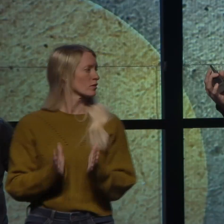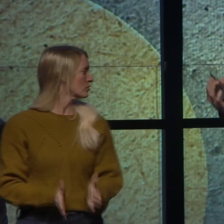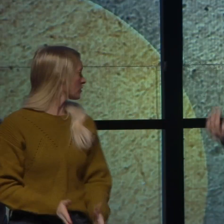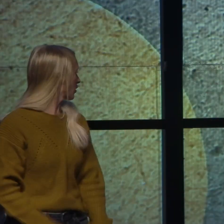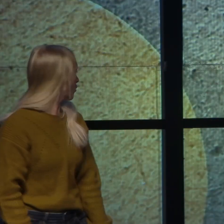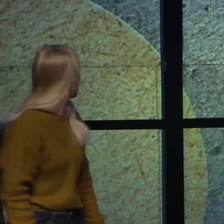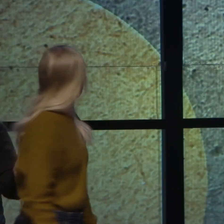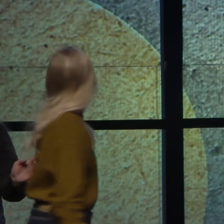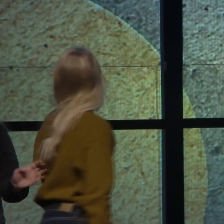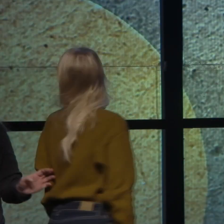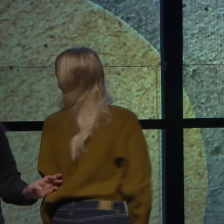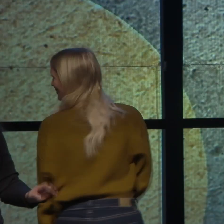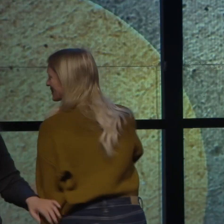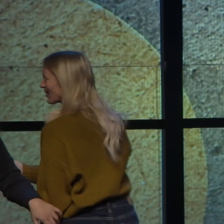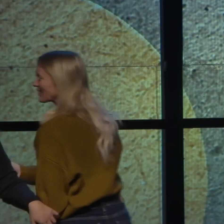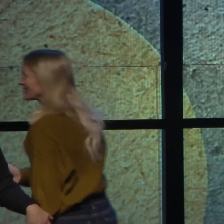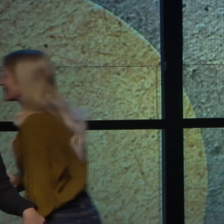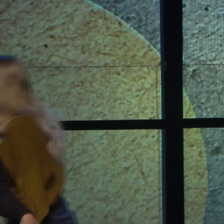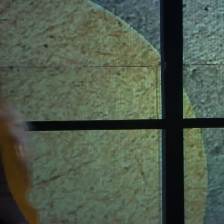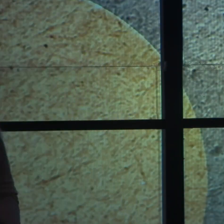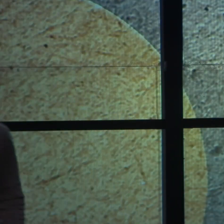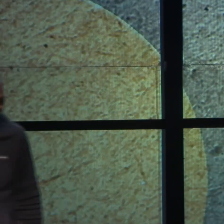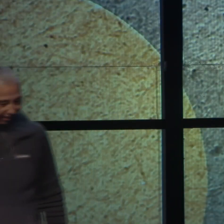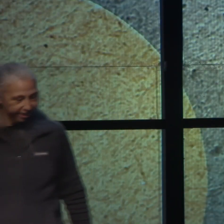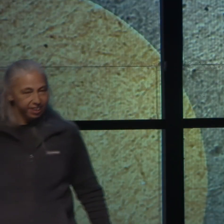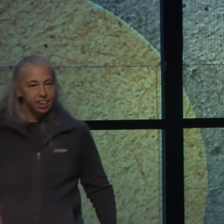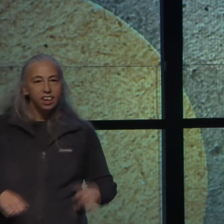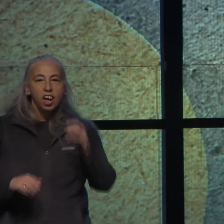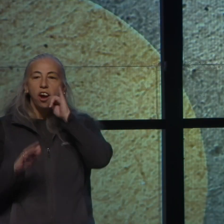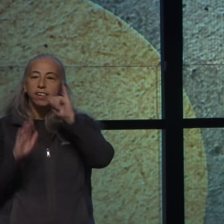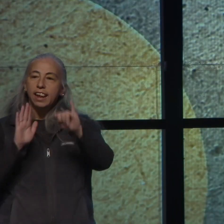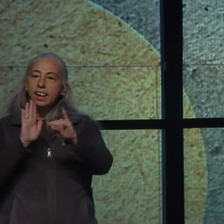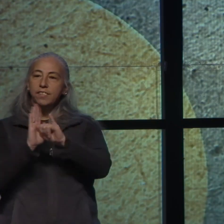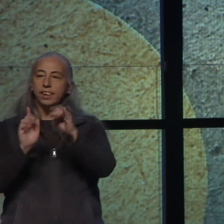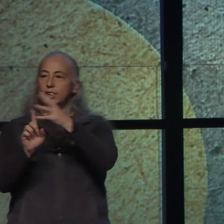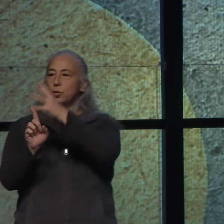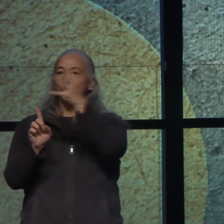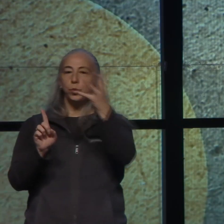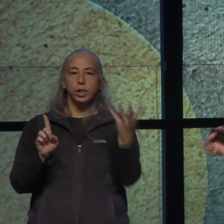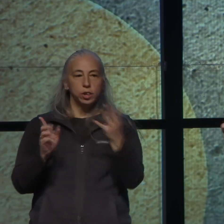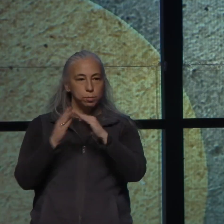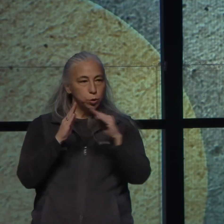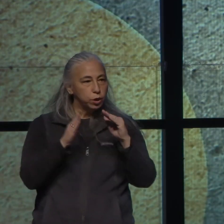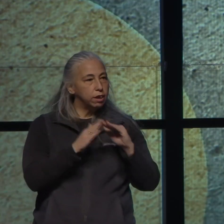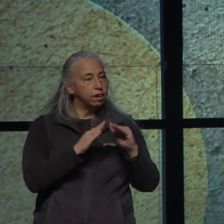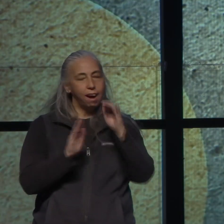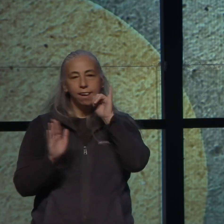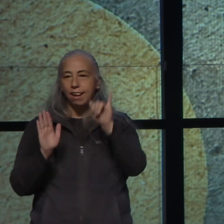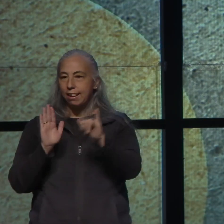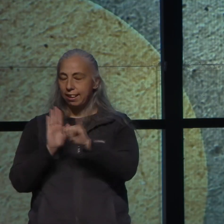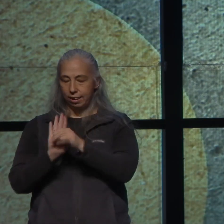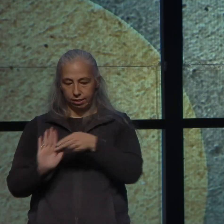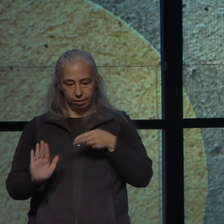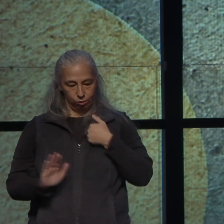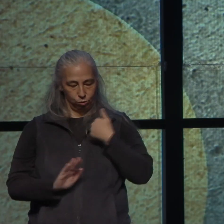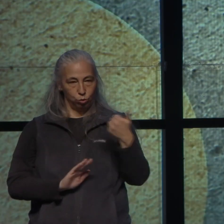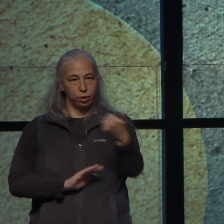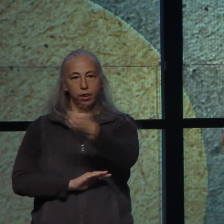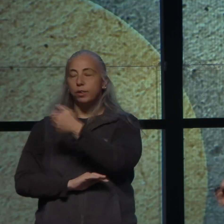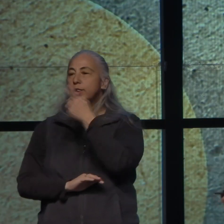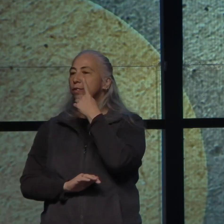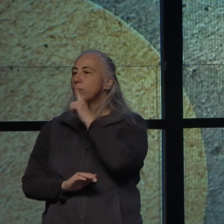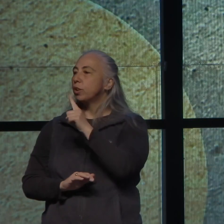as immigrants, our identity as queer people, our identity as parents, whatever it is, there's something